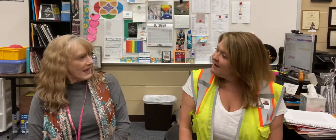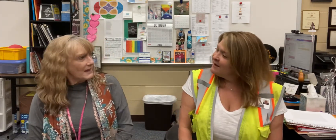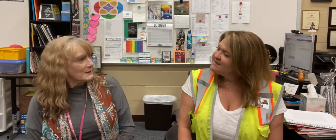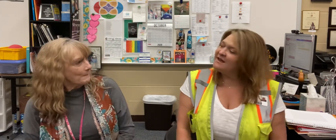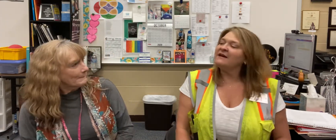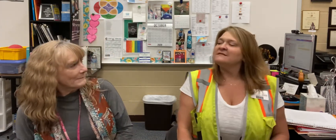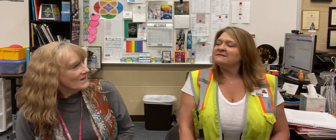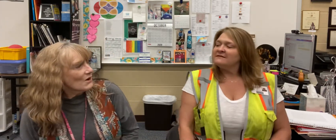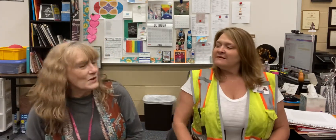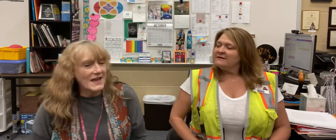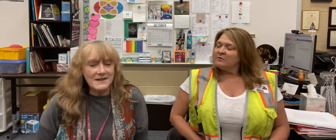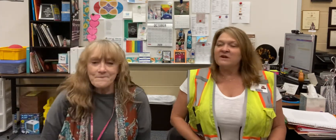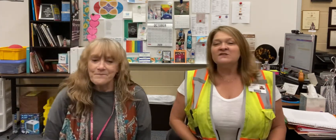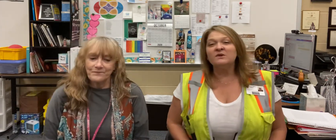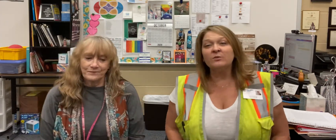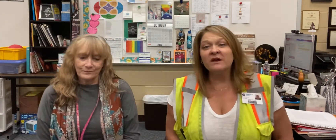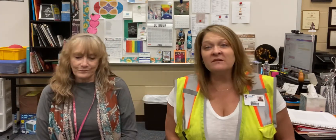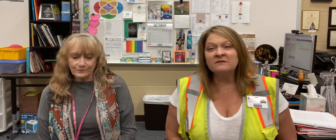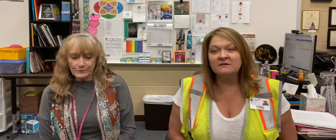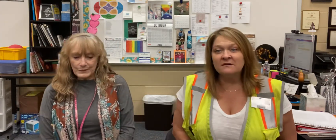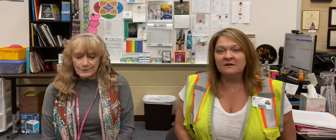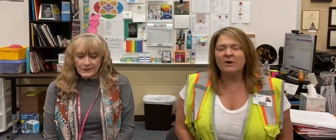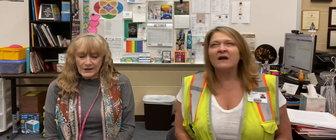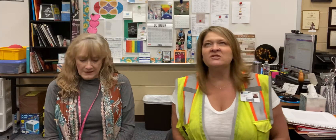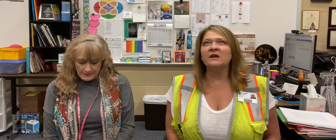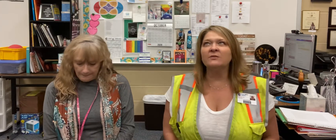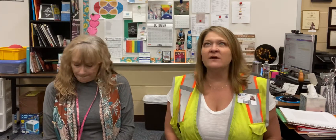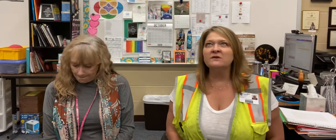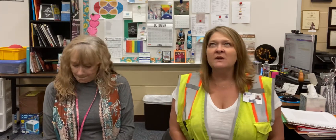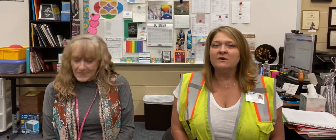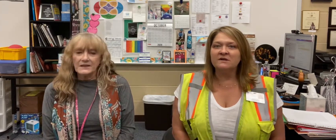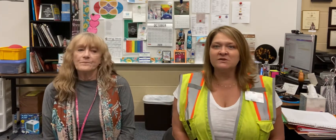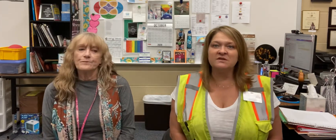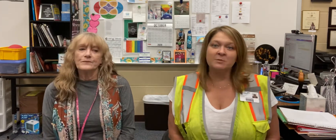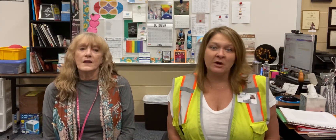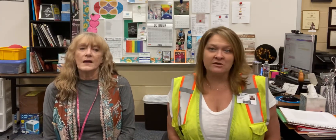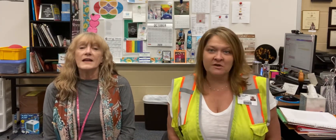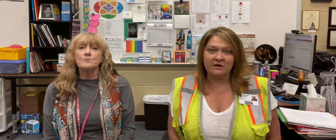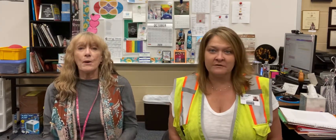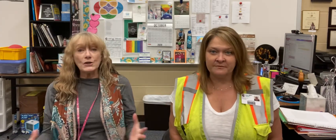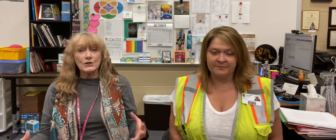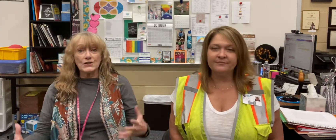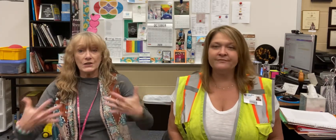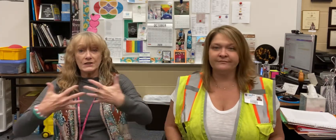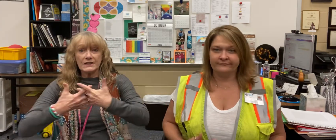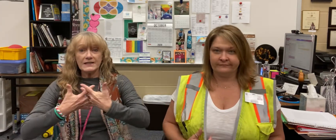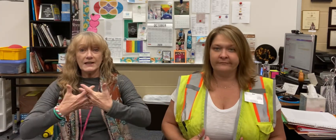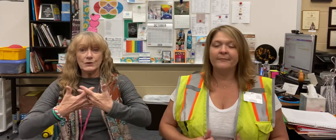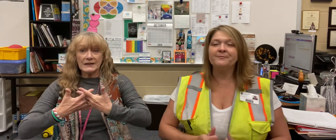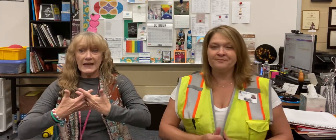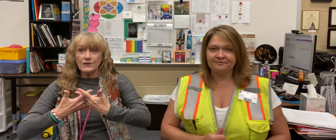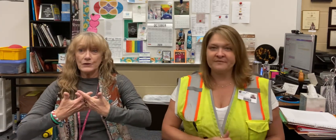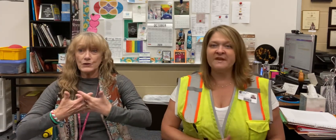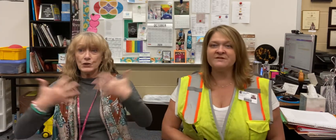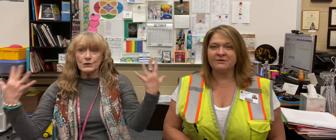It does. Okay. We're going to do it in a round. Well, actually, not around. We're going to do it as a partner song. Partner songs, because they go together. They're two